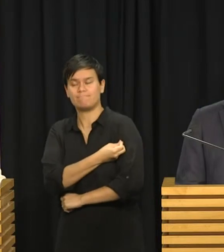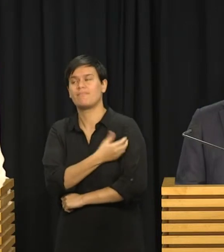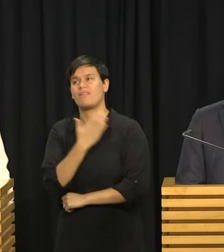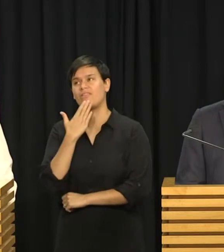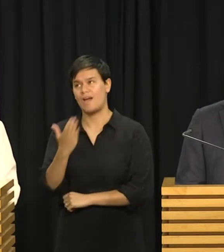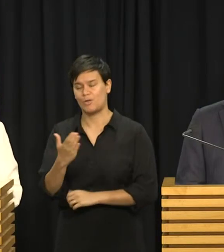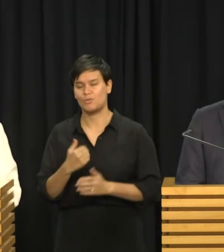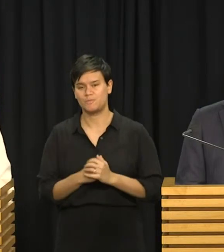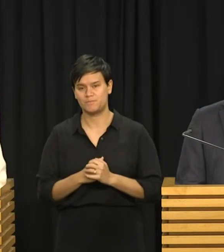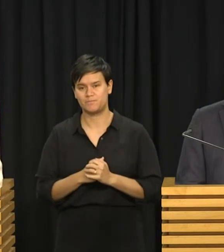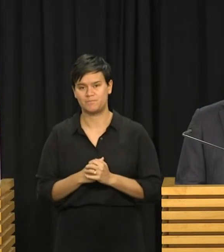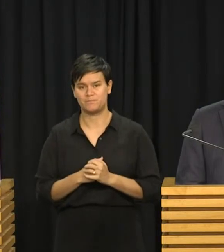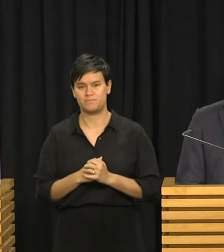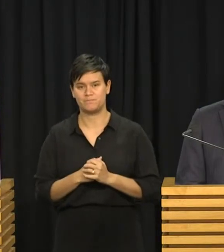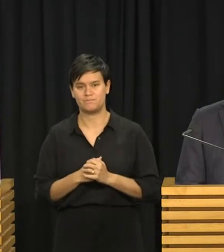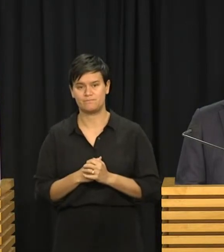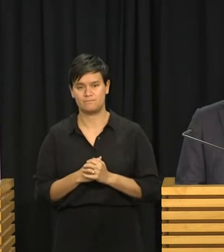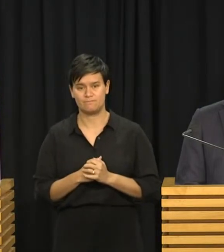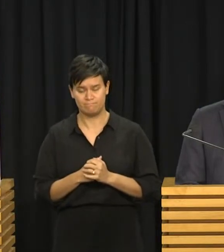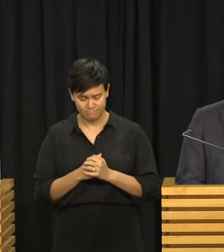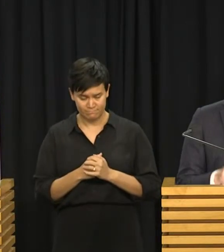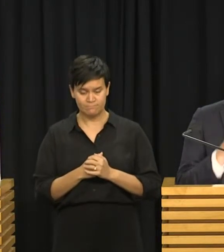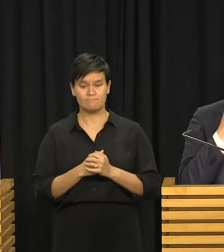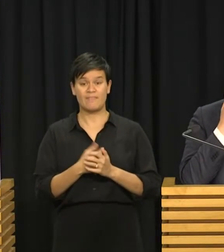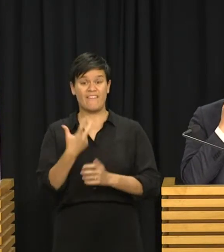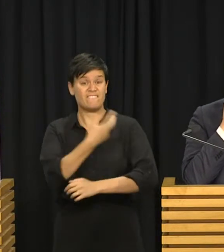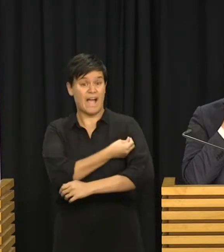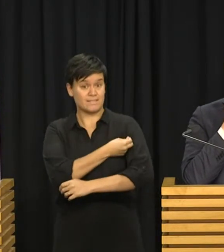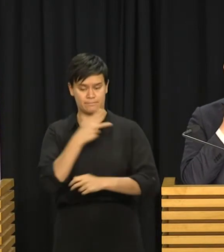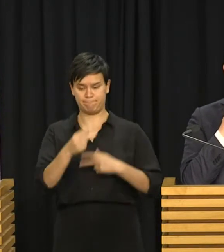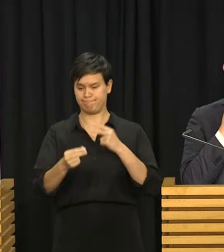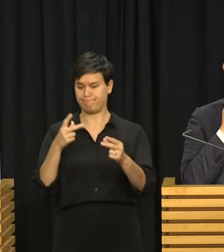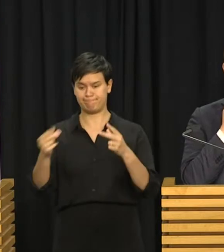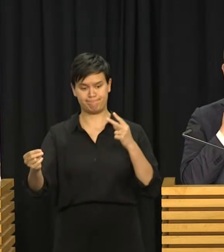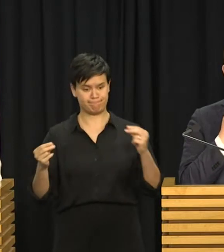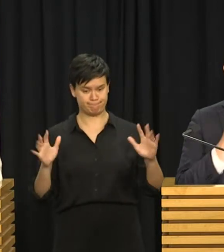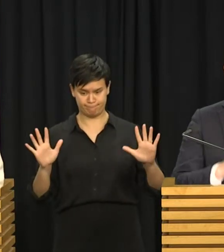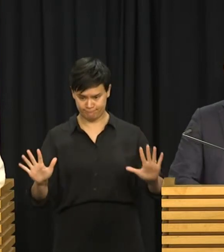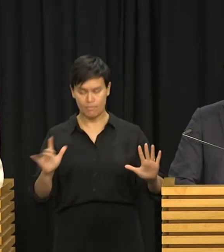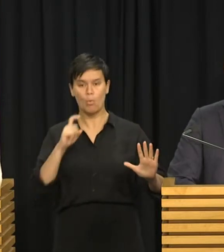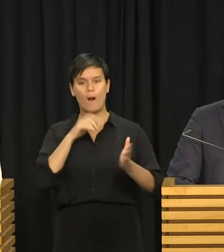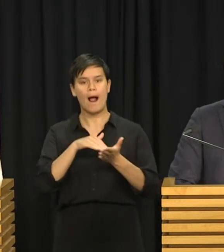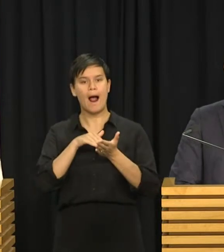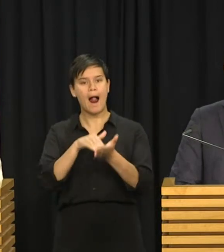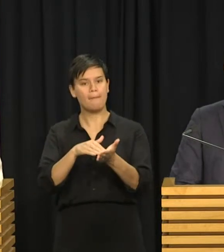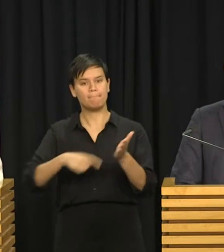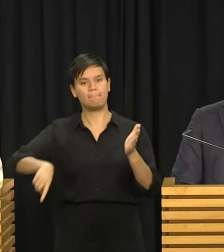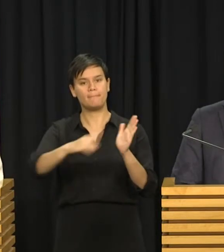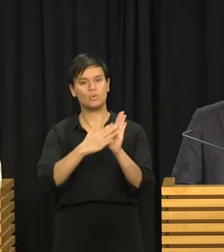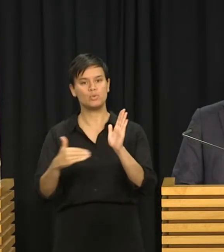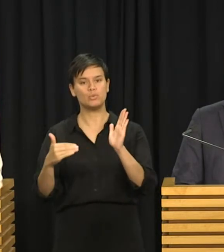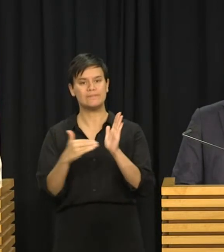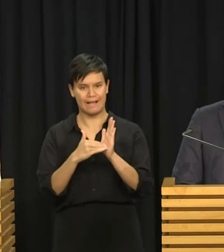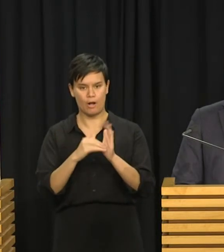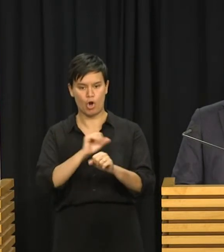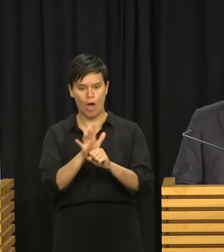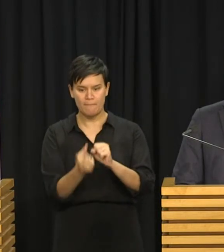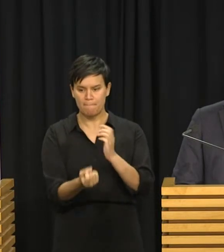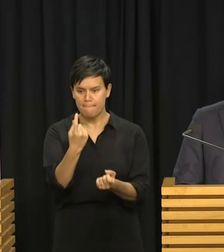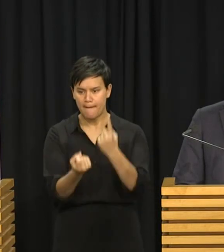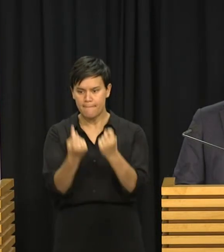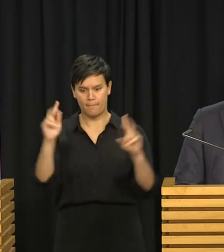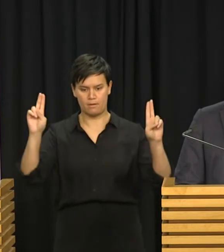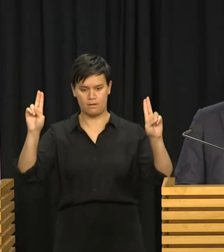Eventually, the goal is to have the vaccine do the bulk of the heavy lifting in terms of reducing flare-ups of COVID-19 in the community, keeping people